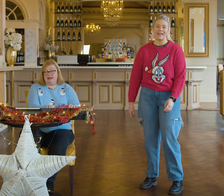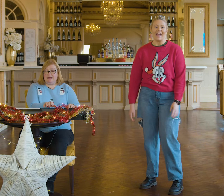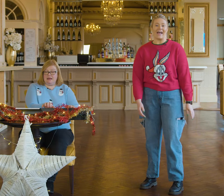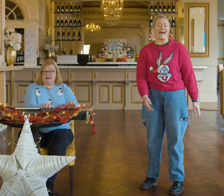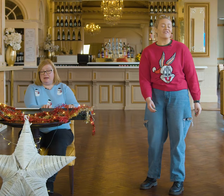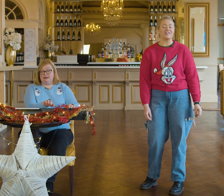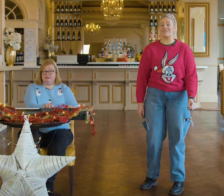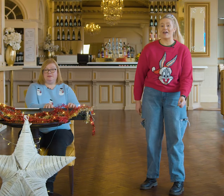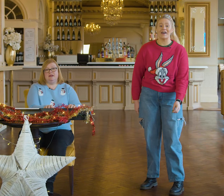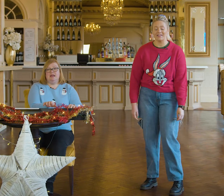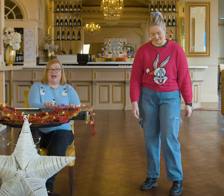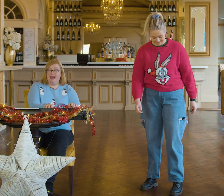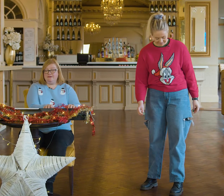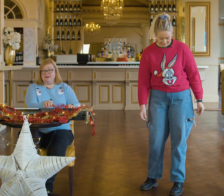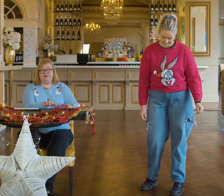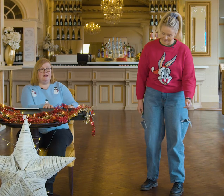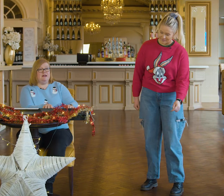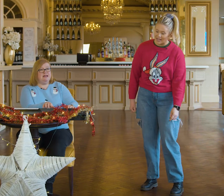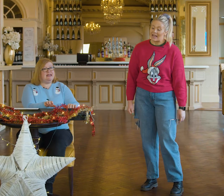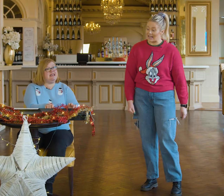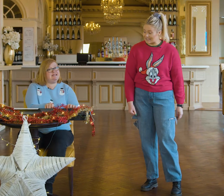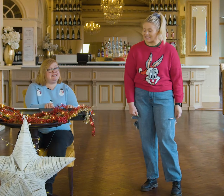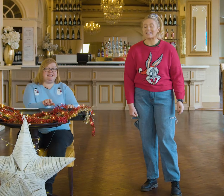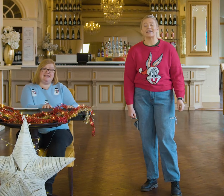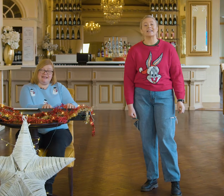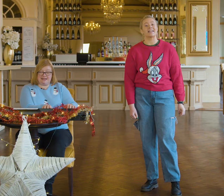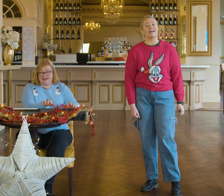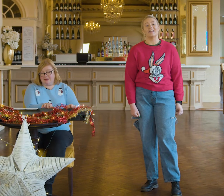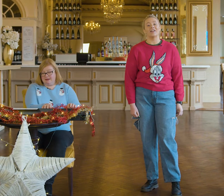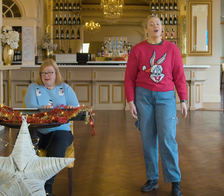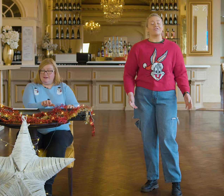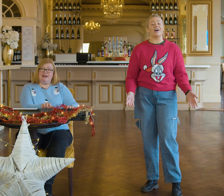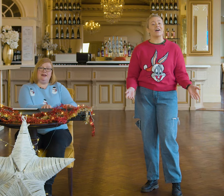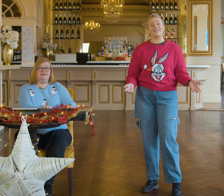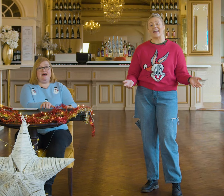playing, having fun. It's the season for love and